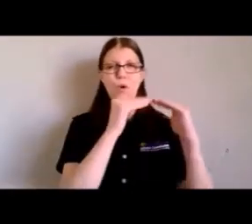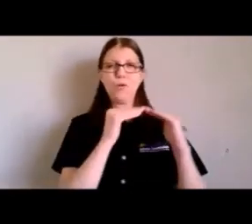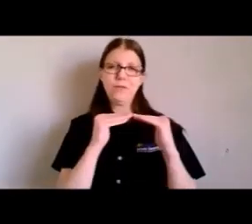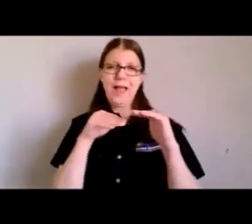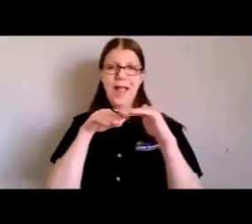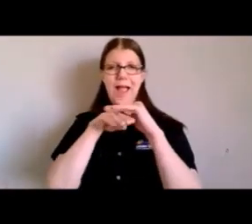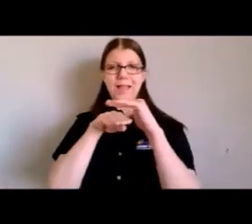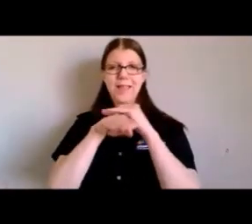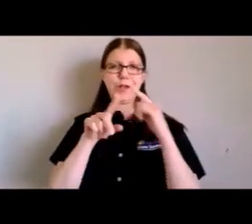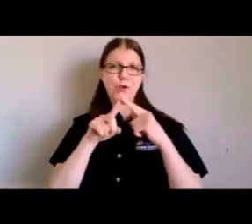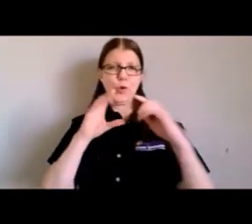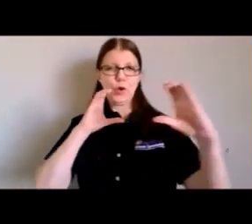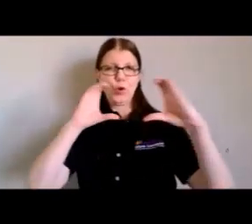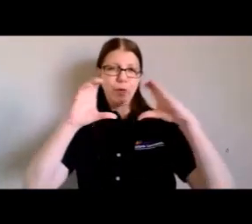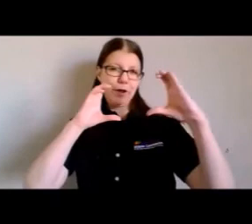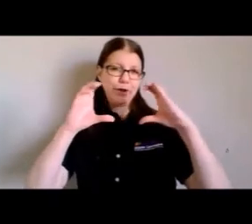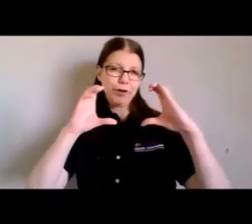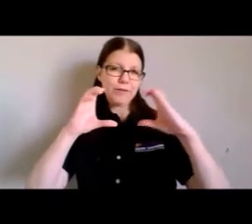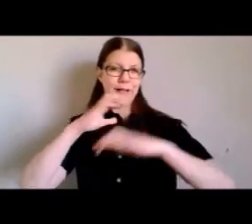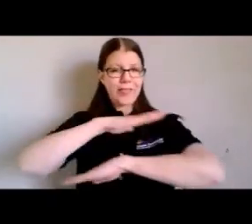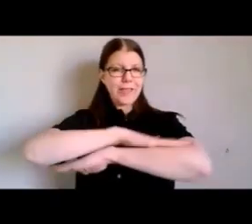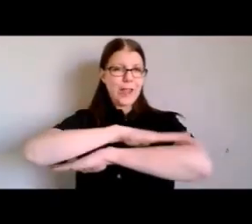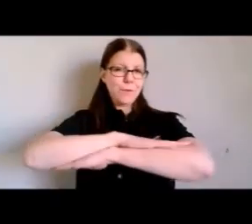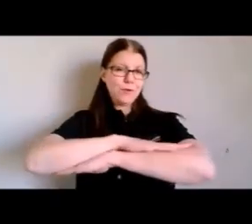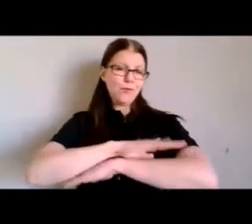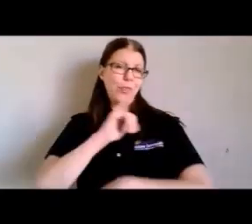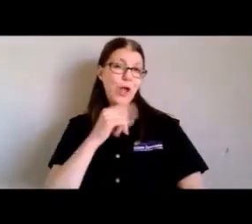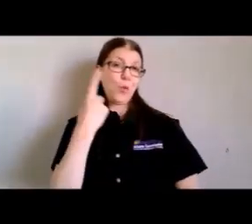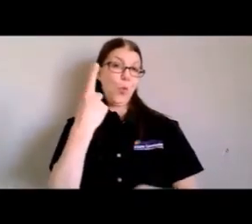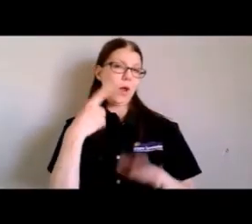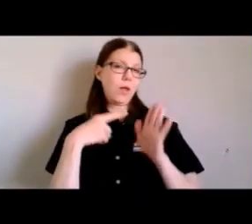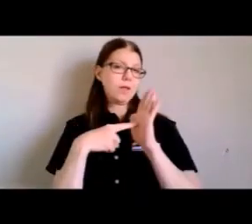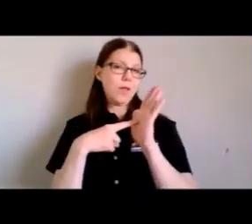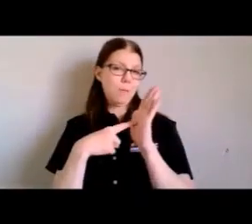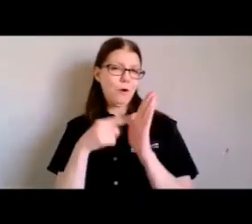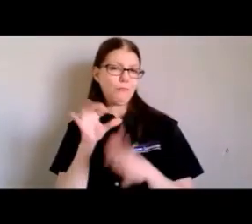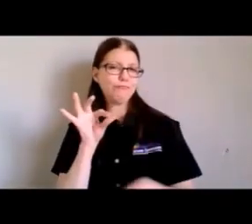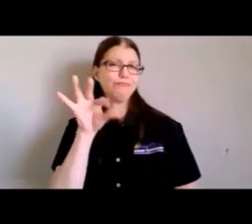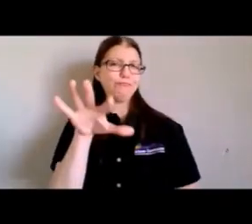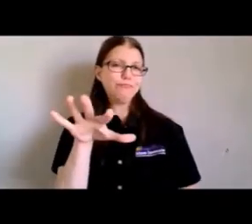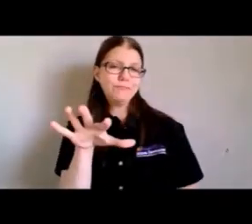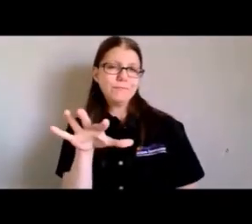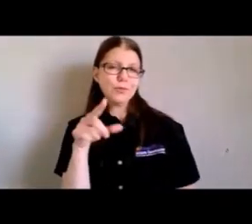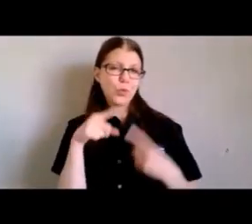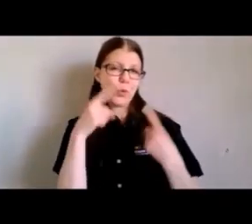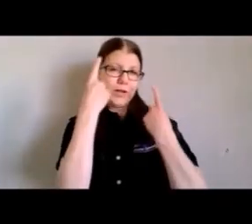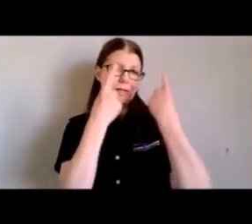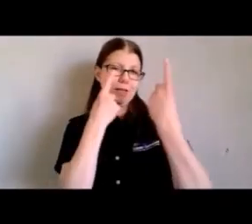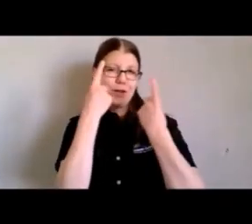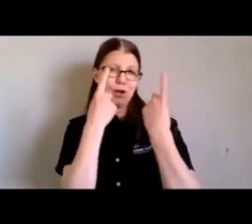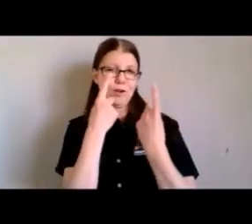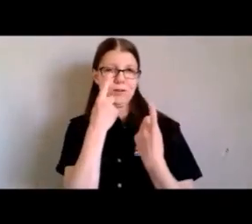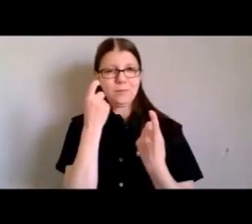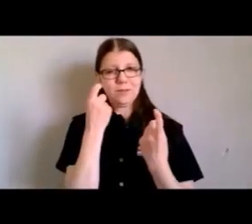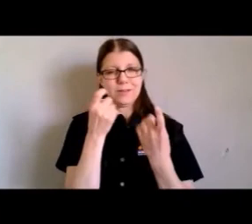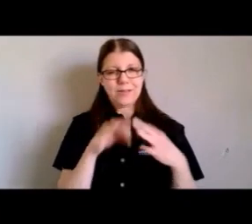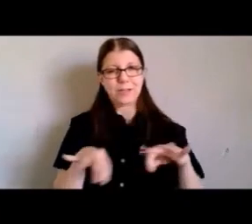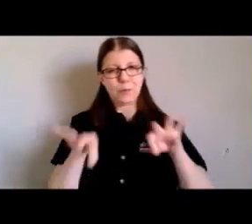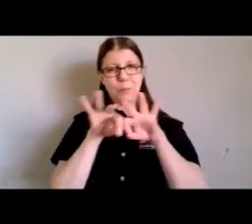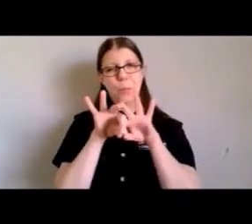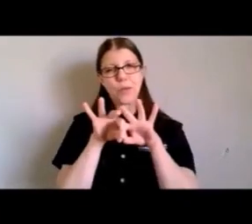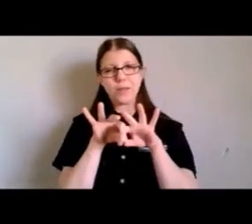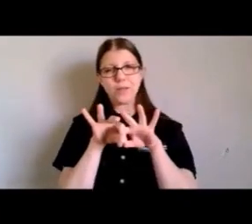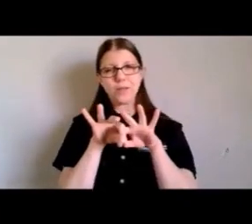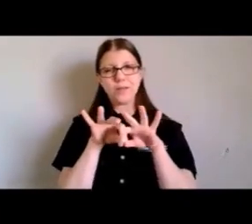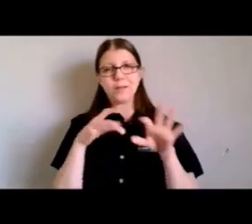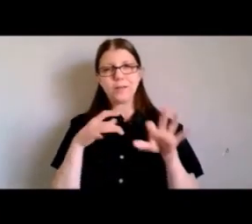Oftentimes, deafblind individuals are left out of the communication, even if they're at a table with other individuals. So something